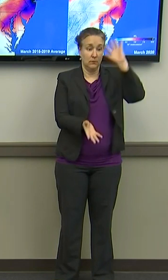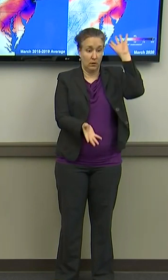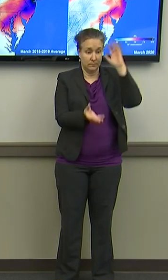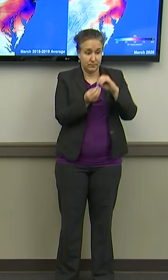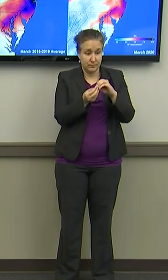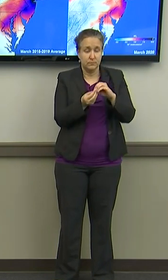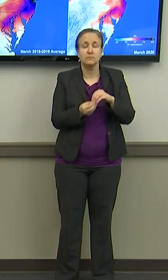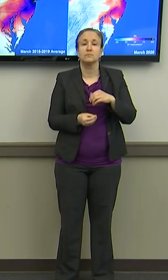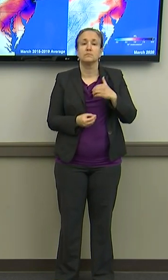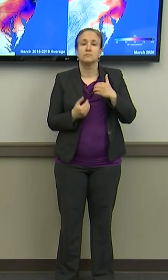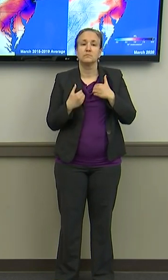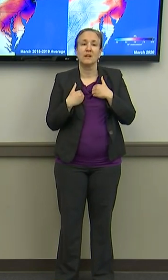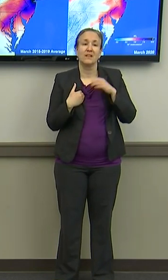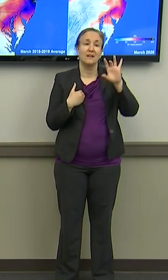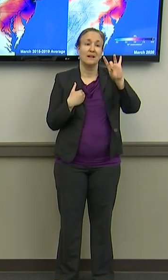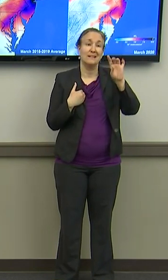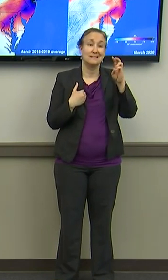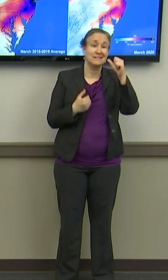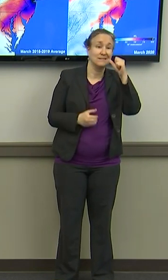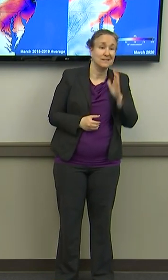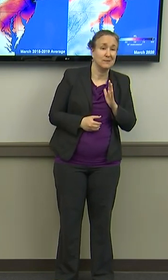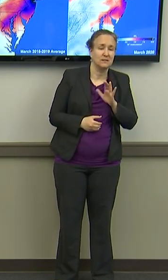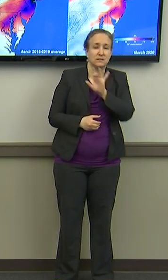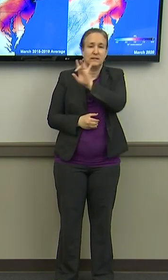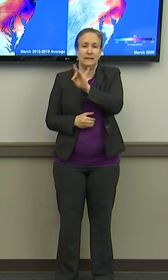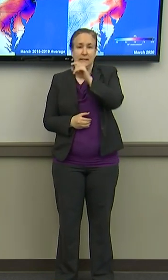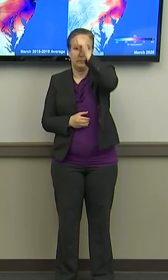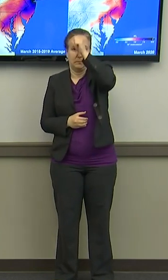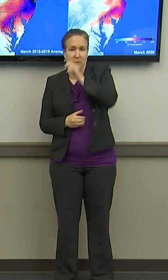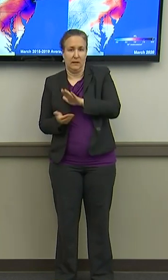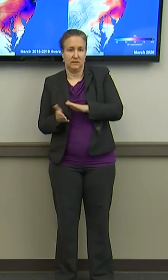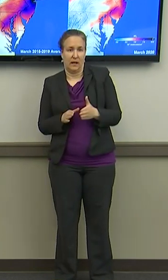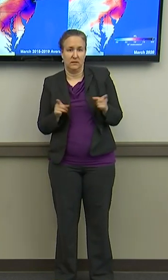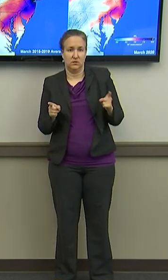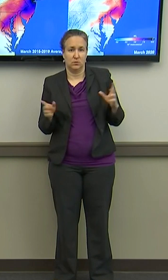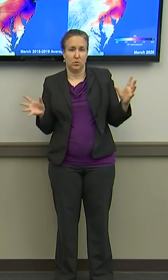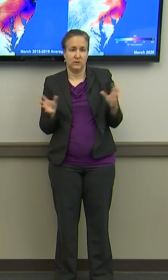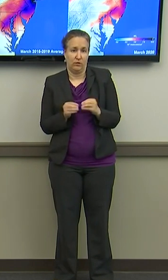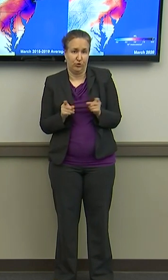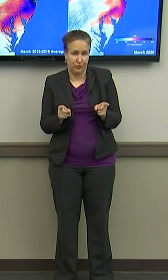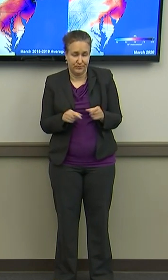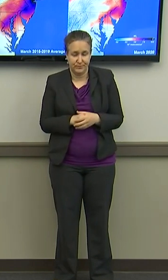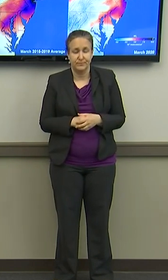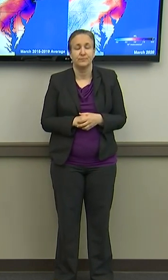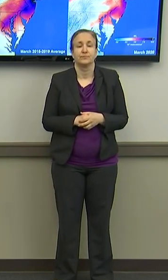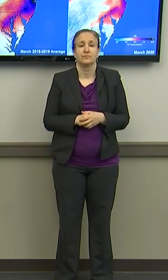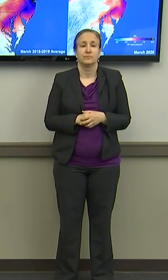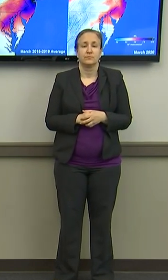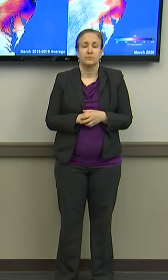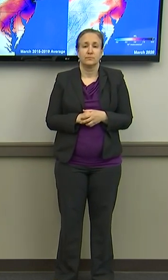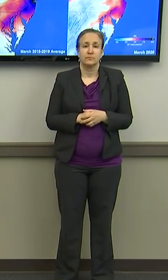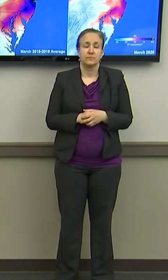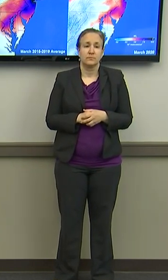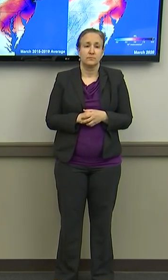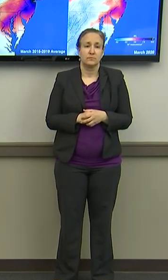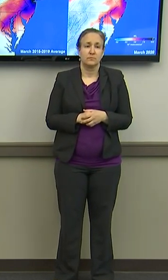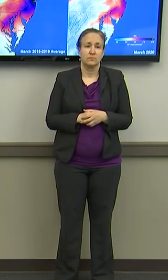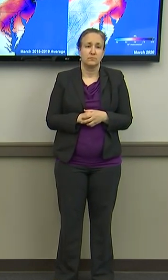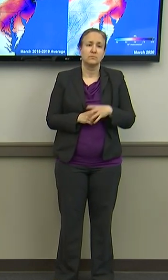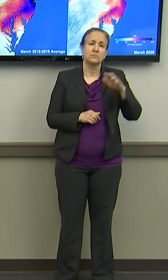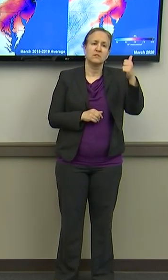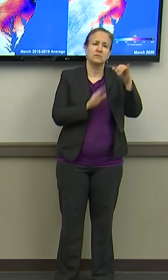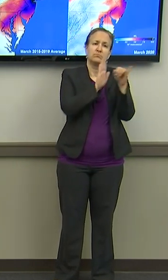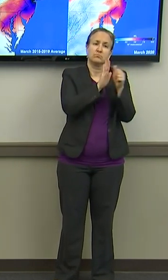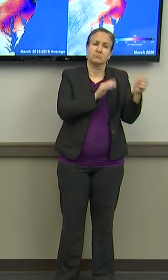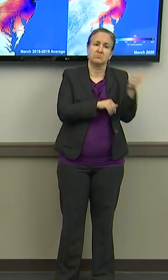have 86 female and 88 male deaths overall. 10 have self-identified